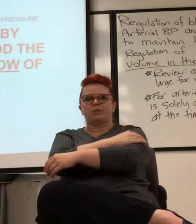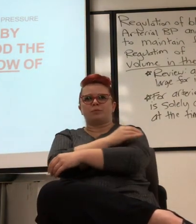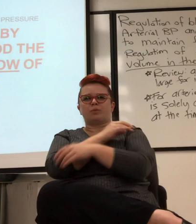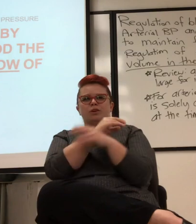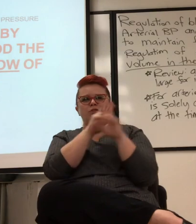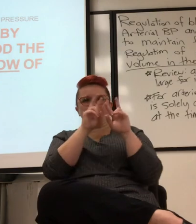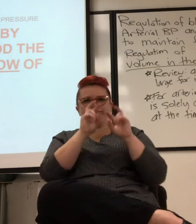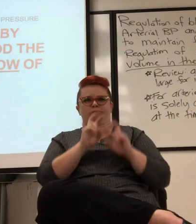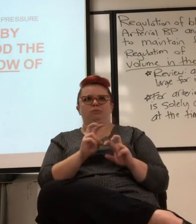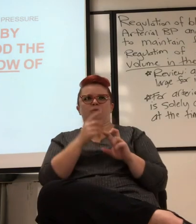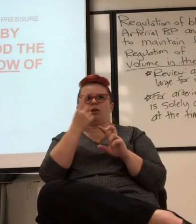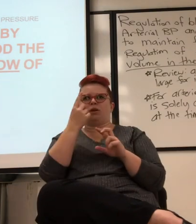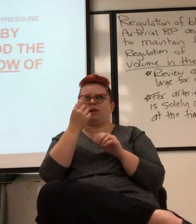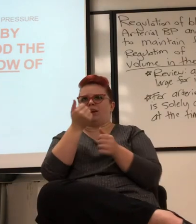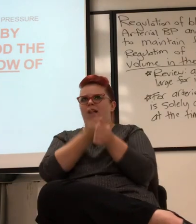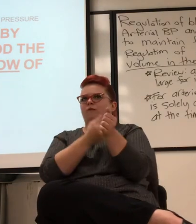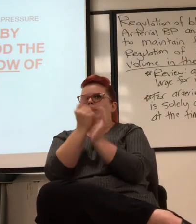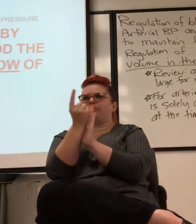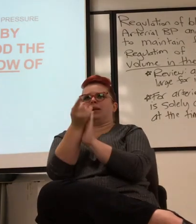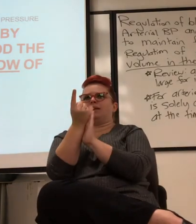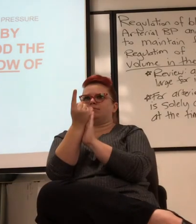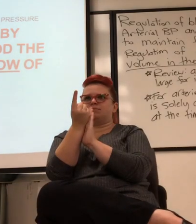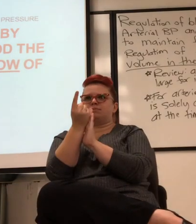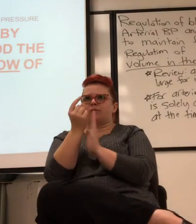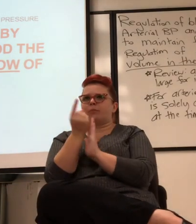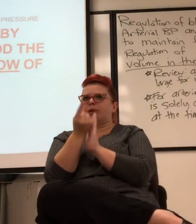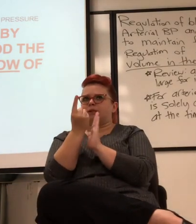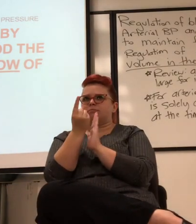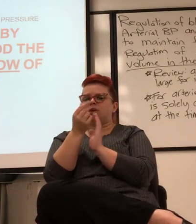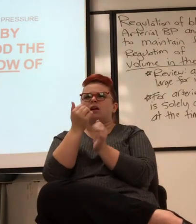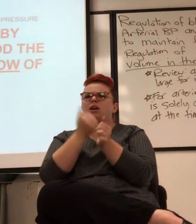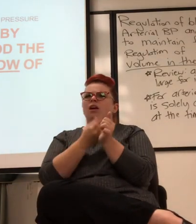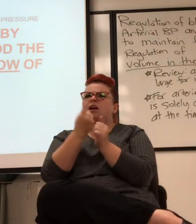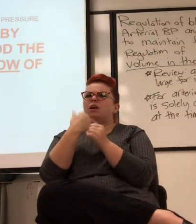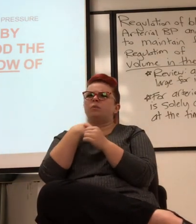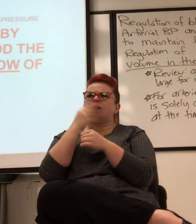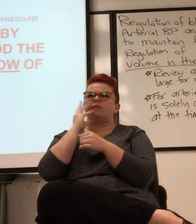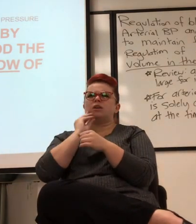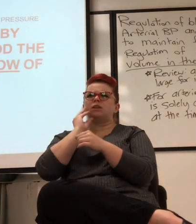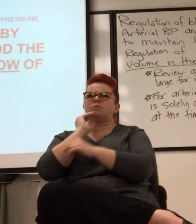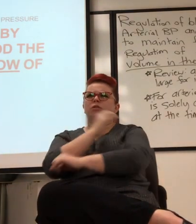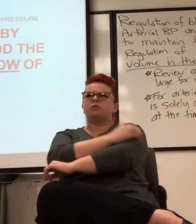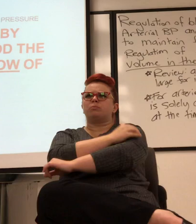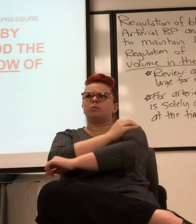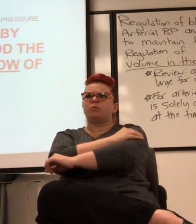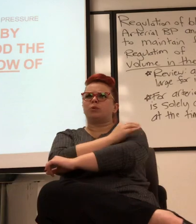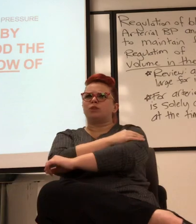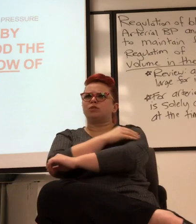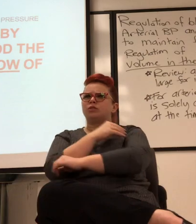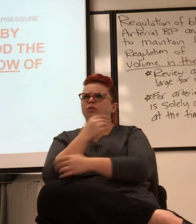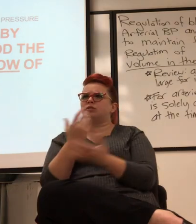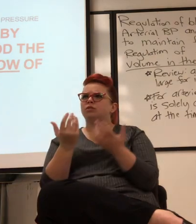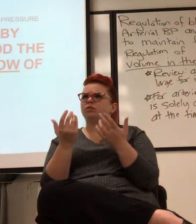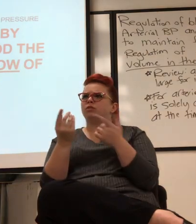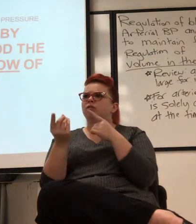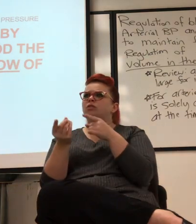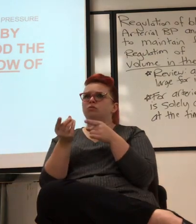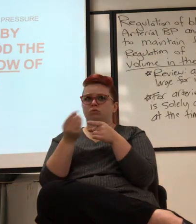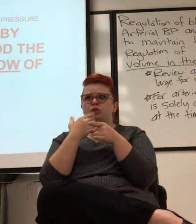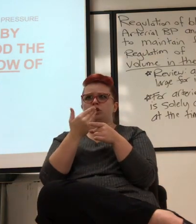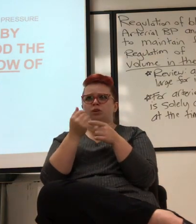readings every minute. I'm just curious, does anyone have experience taking blood pressure readings with a BP cuff? Okay,